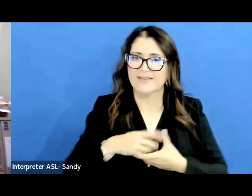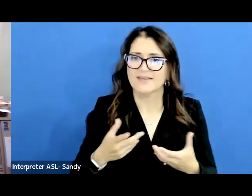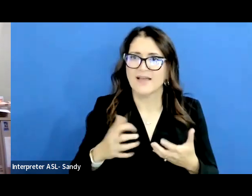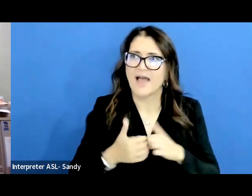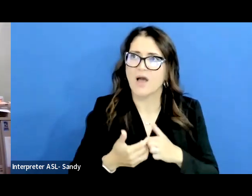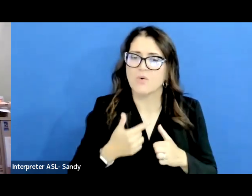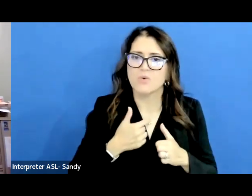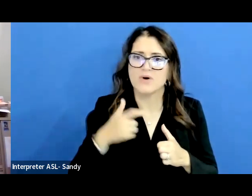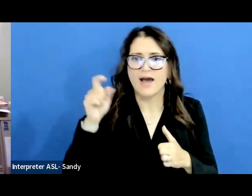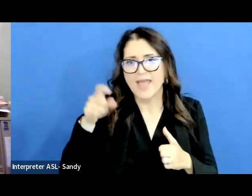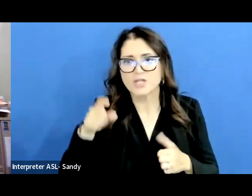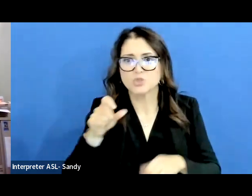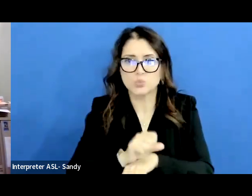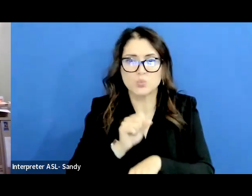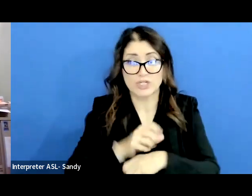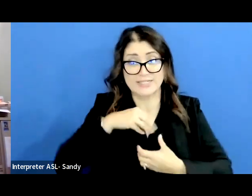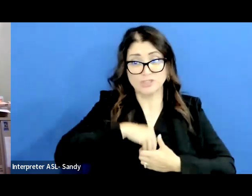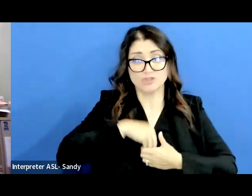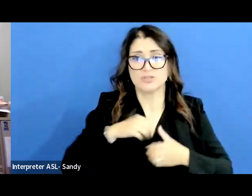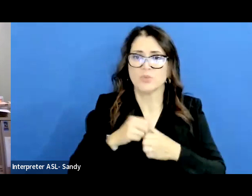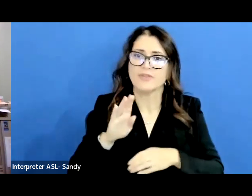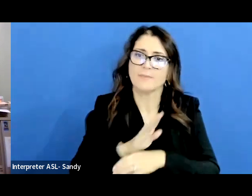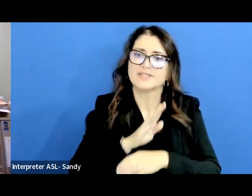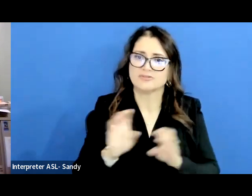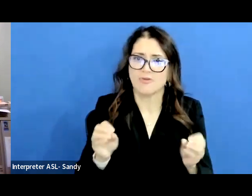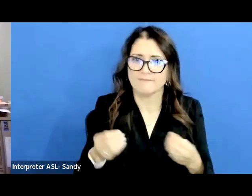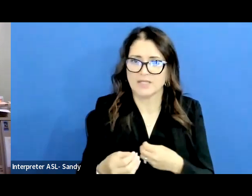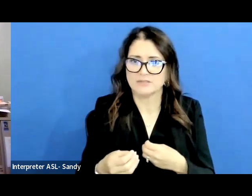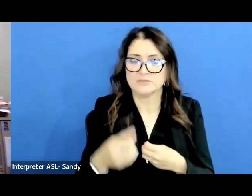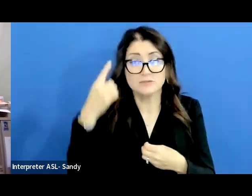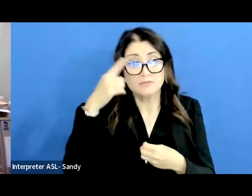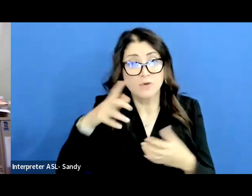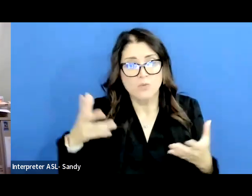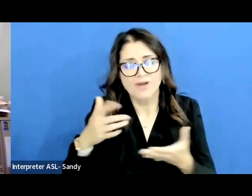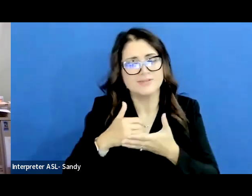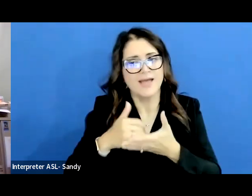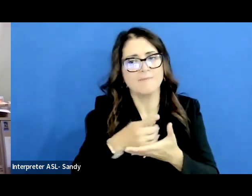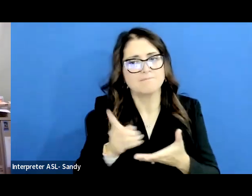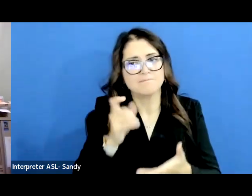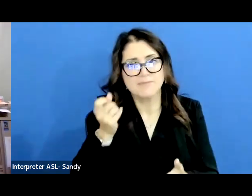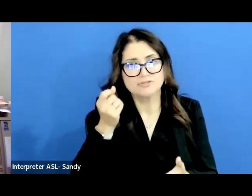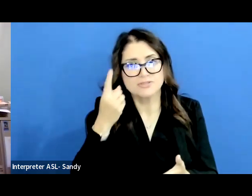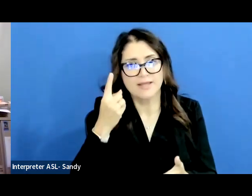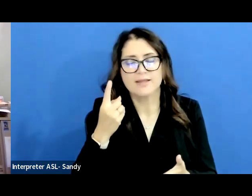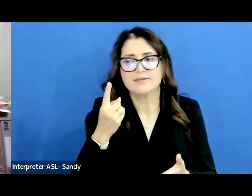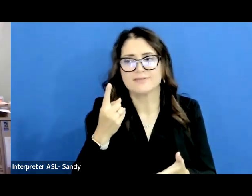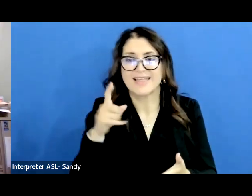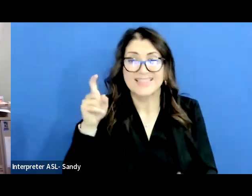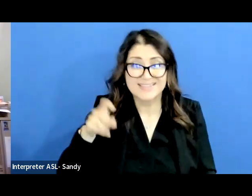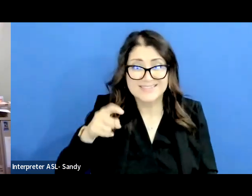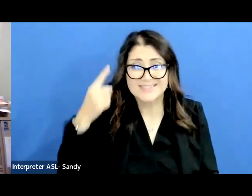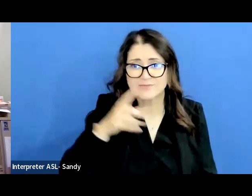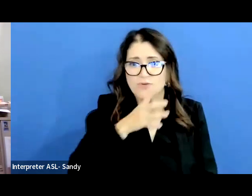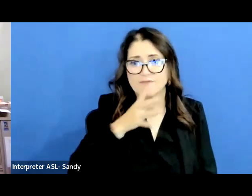to work internally with our business office to help them understand that the needs of farm